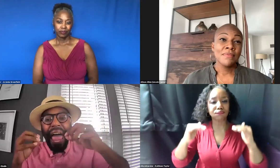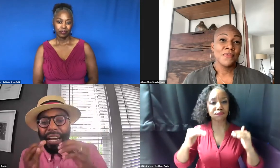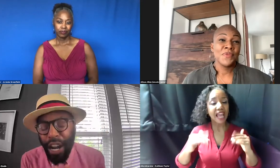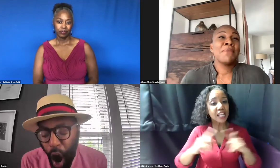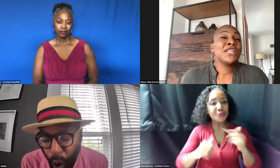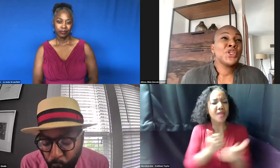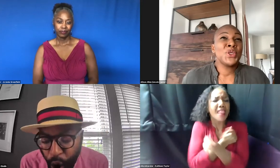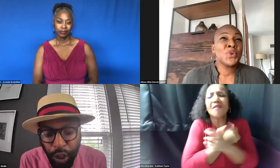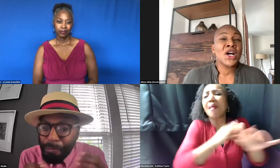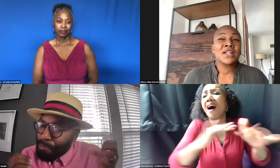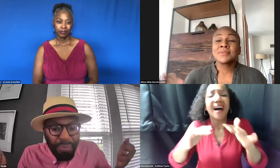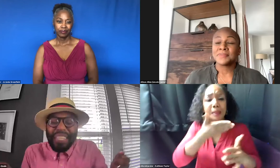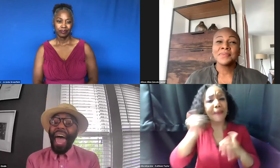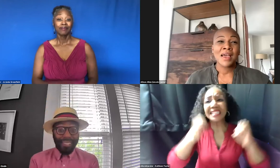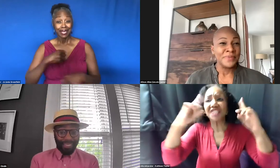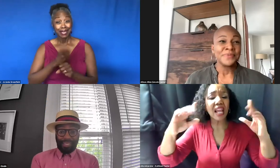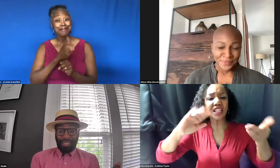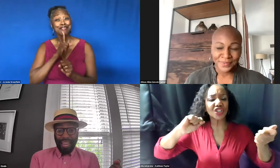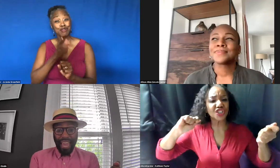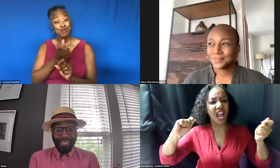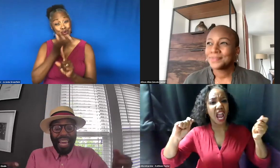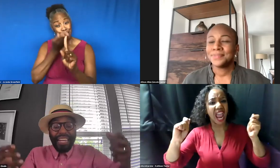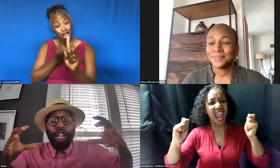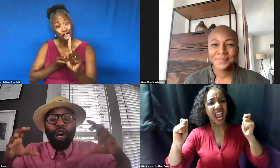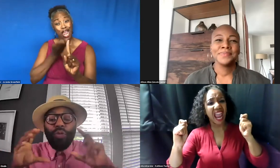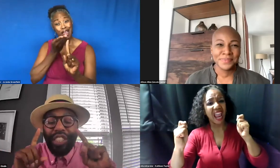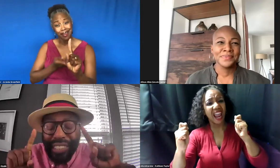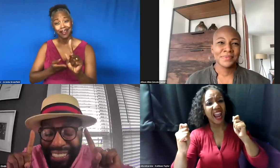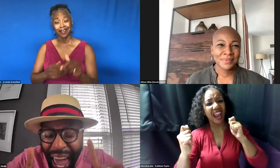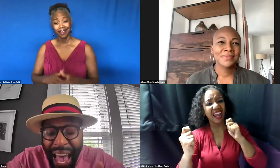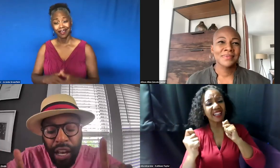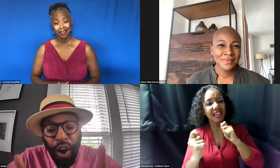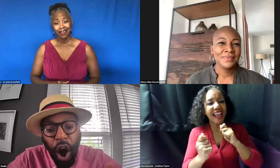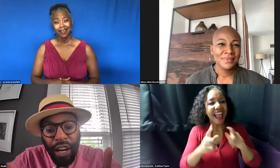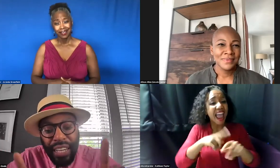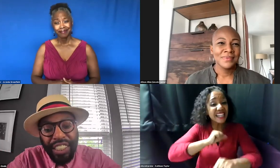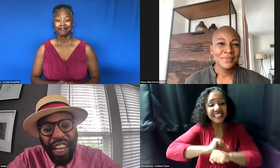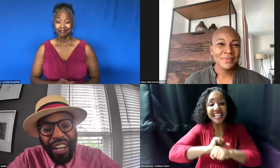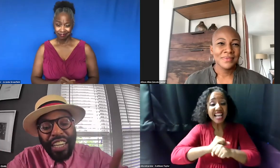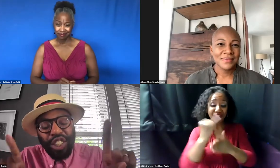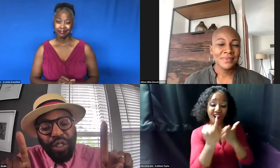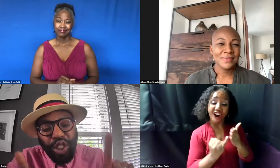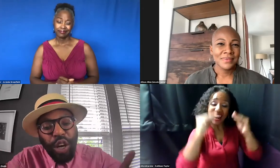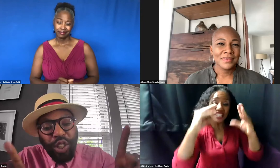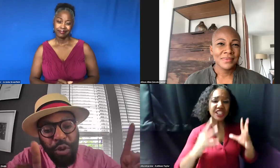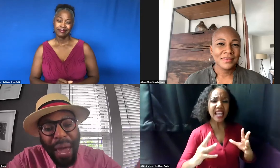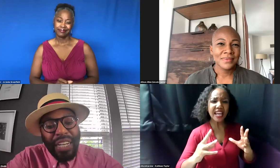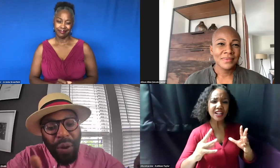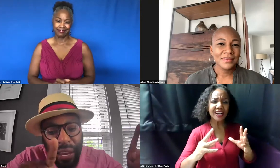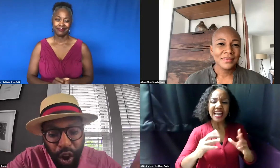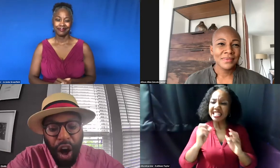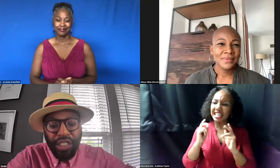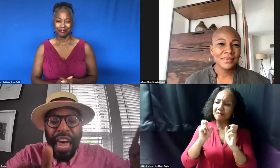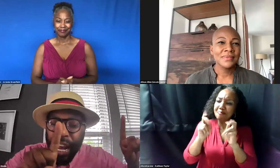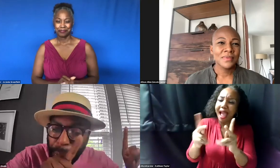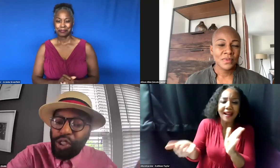educator. And that in our world, you are. Yes. Yeah. Yes, and the task of the arts educator is to restore to humanity